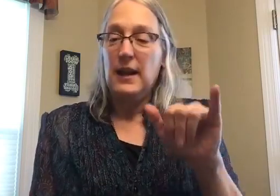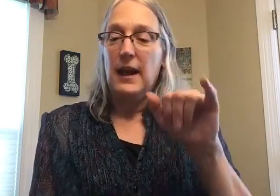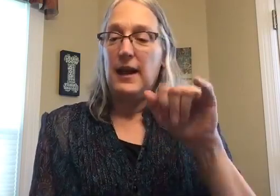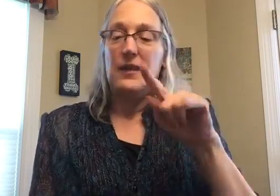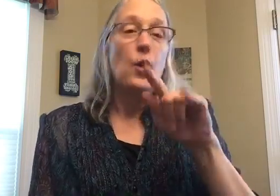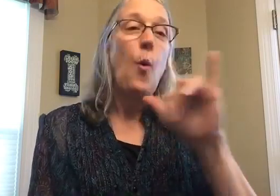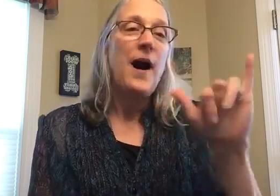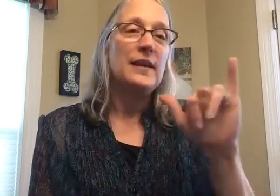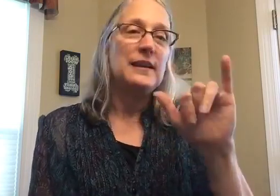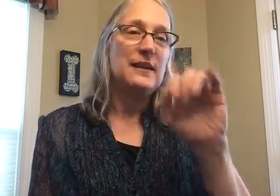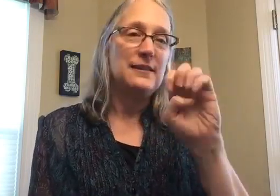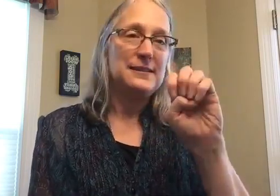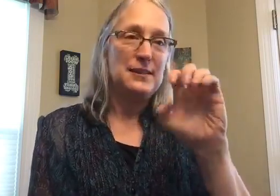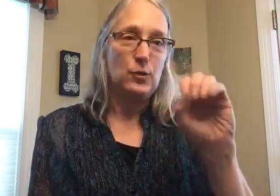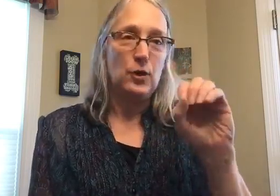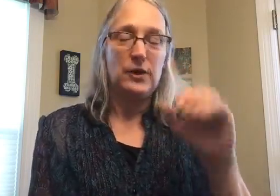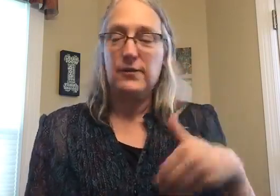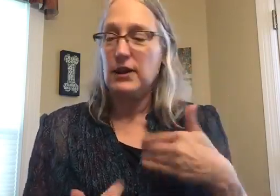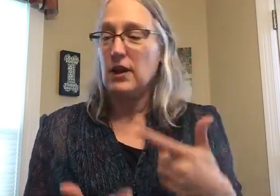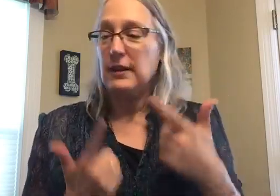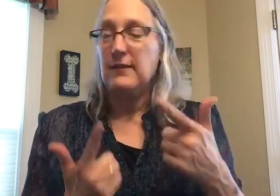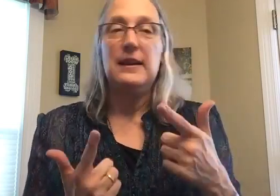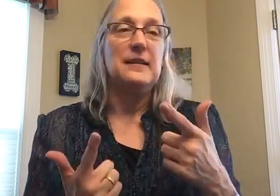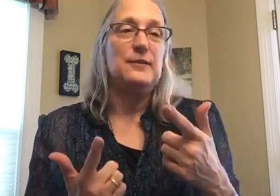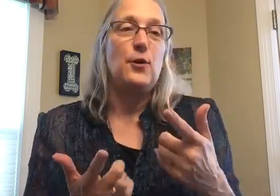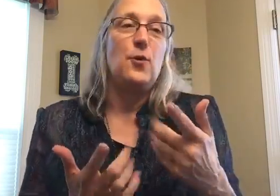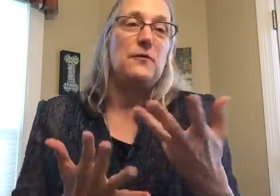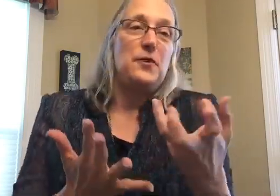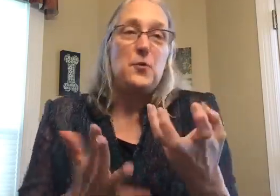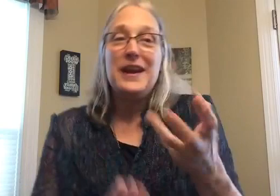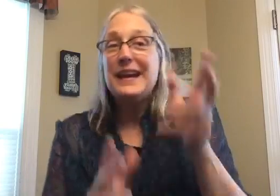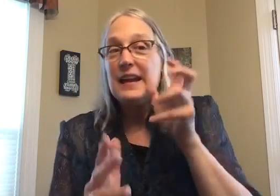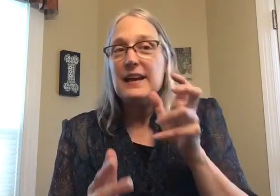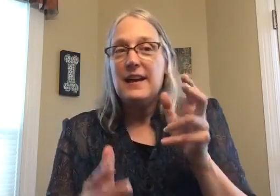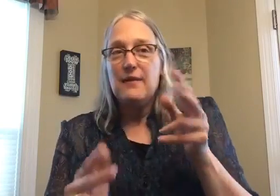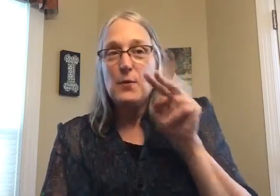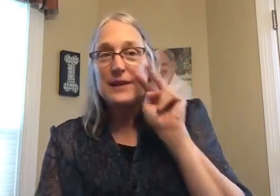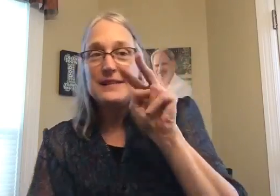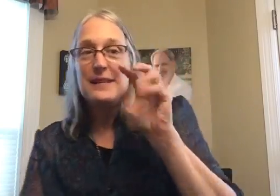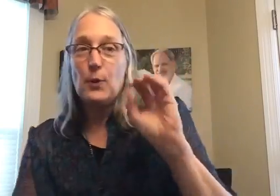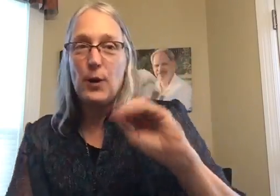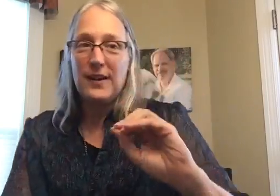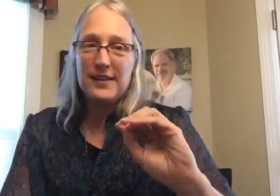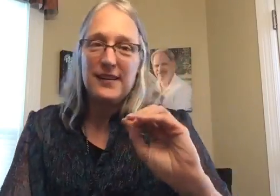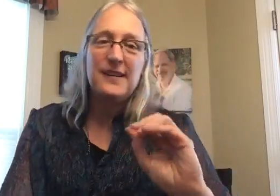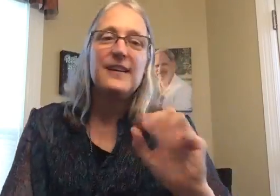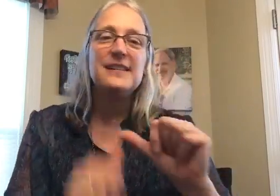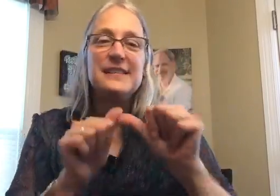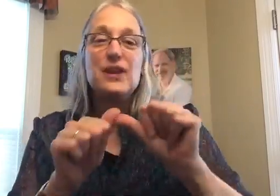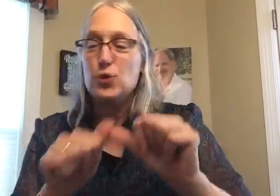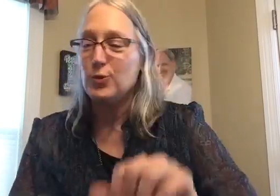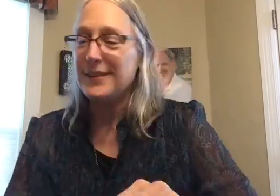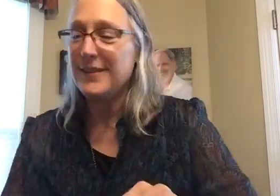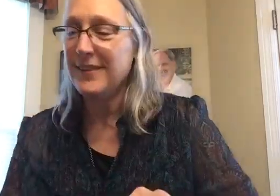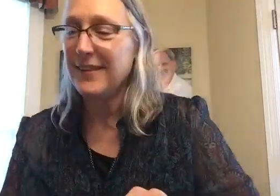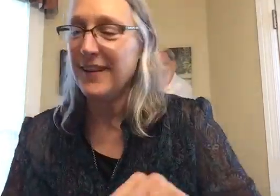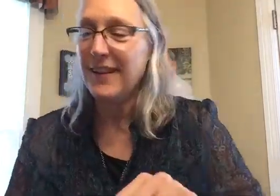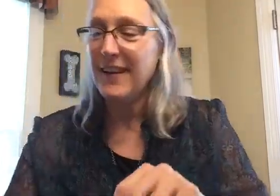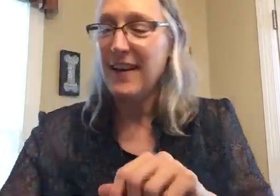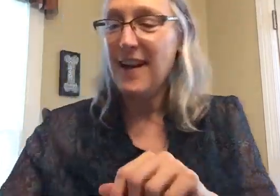and the quality of the essential oils for young living. So if you want to see more, stay tuned.